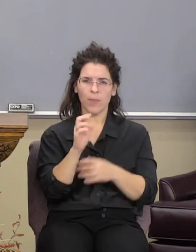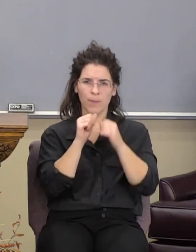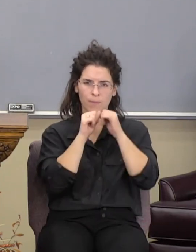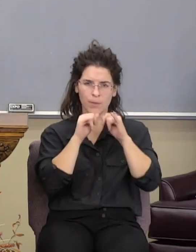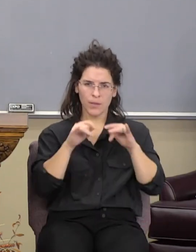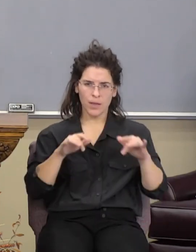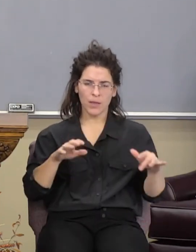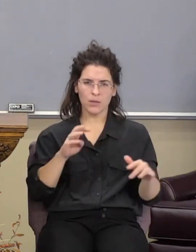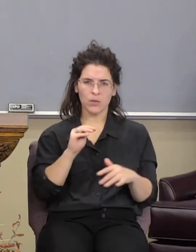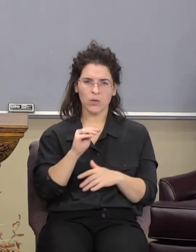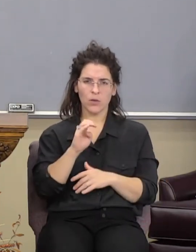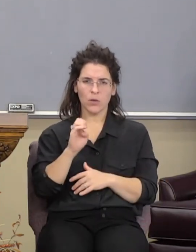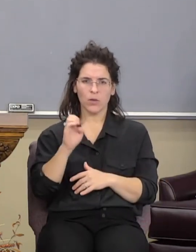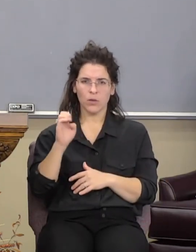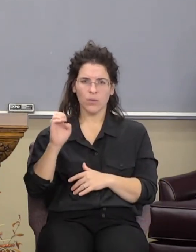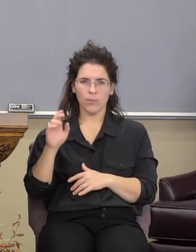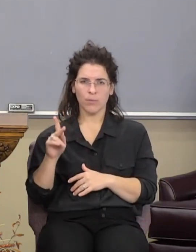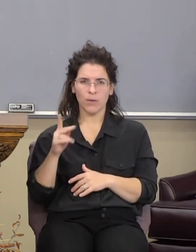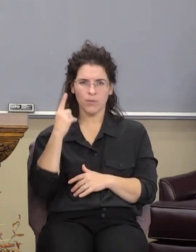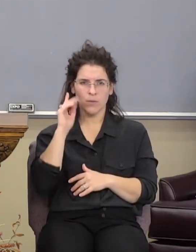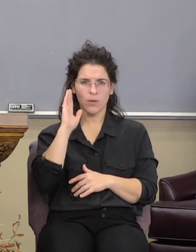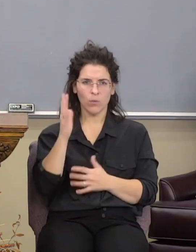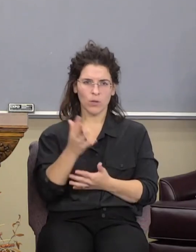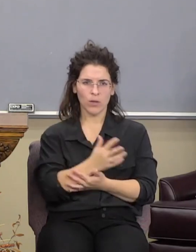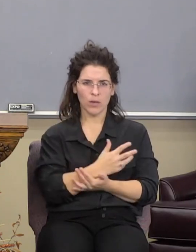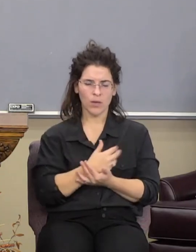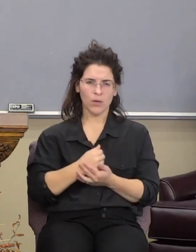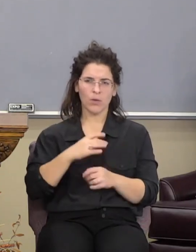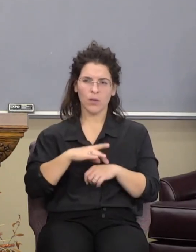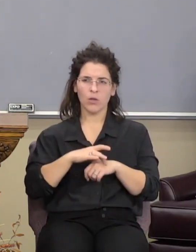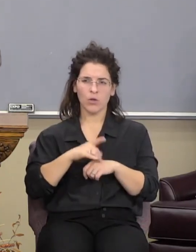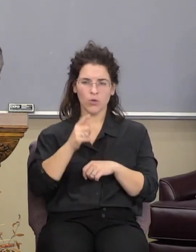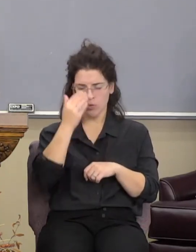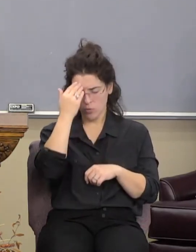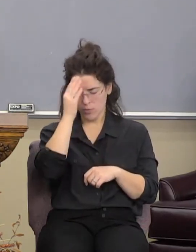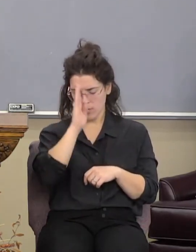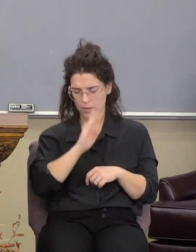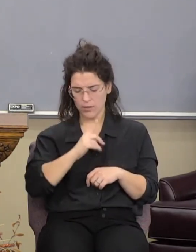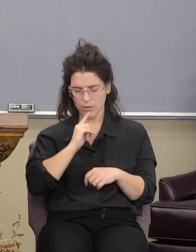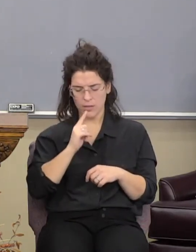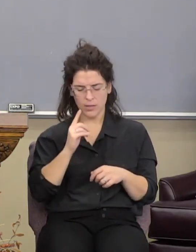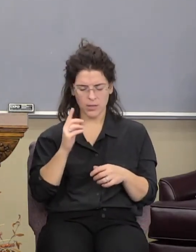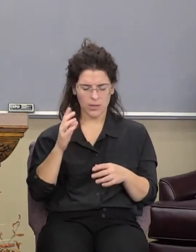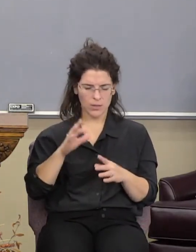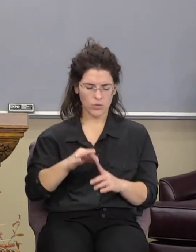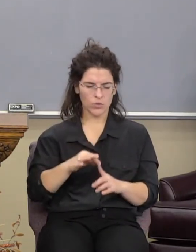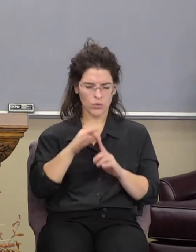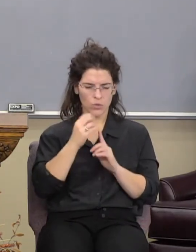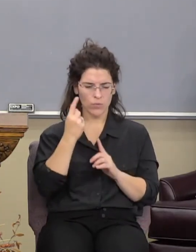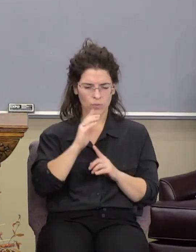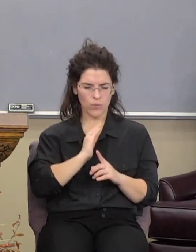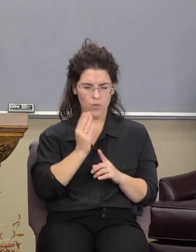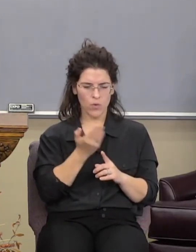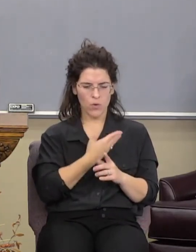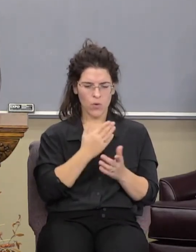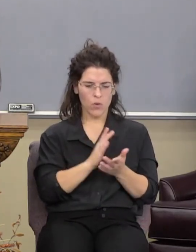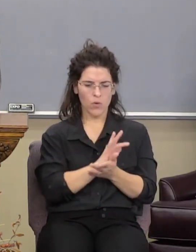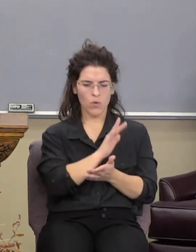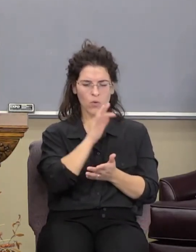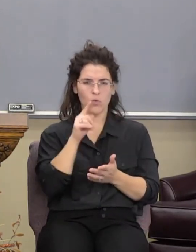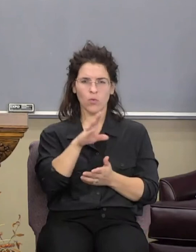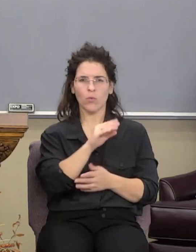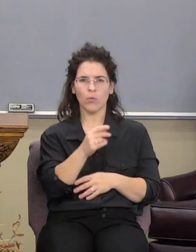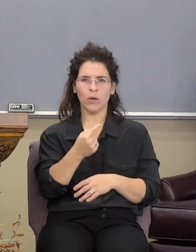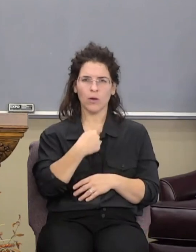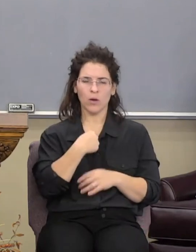are the meek, for they shall inherit the earth. You know what God says He ordained for our glory? You and I, we